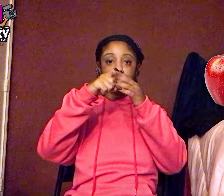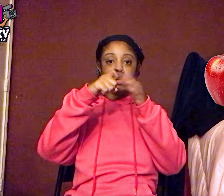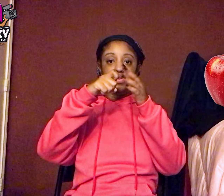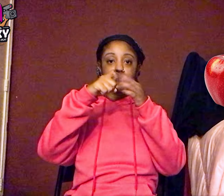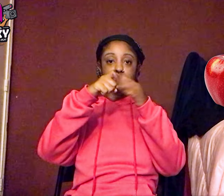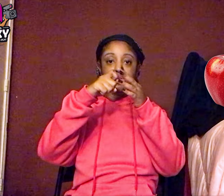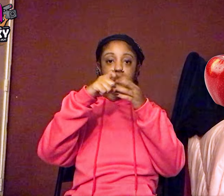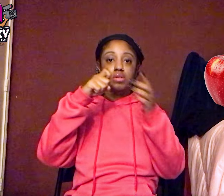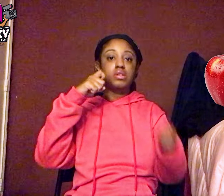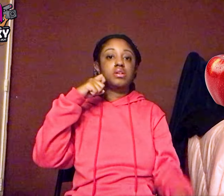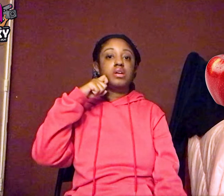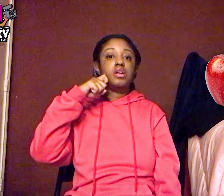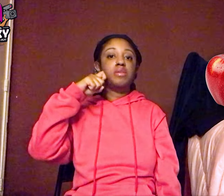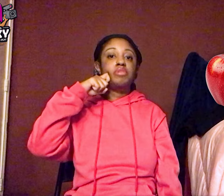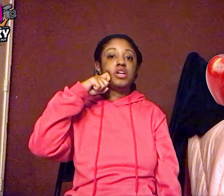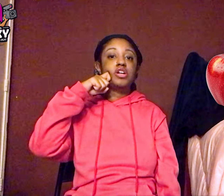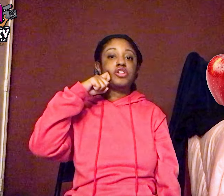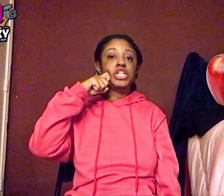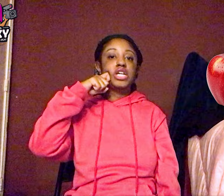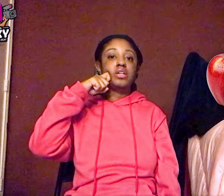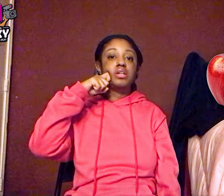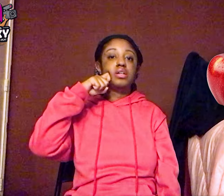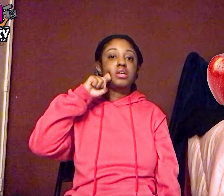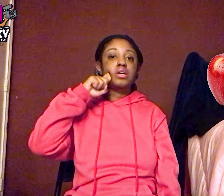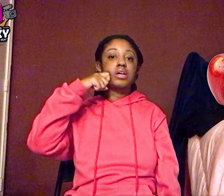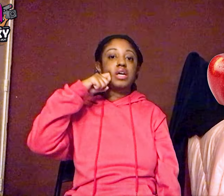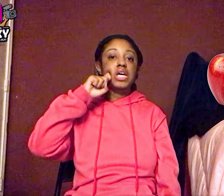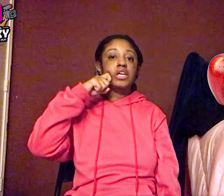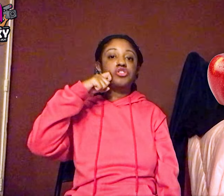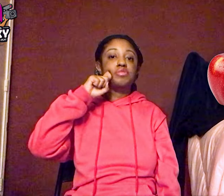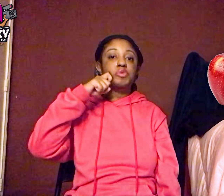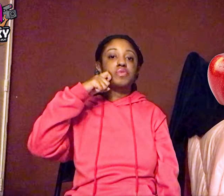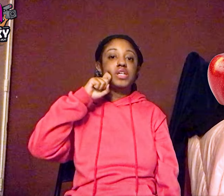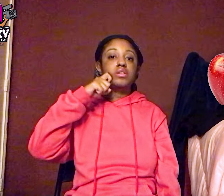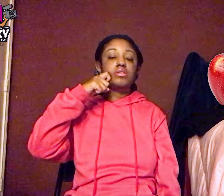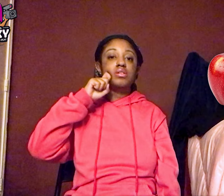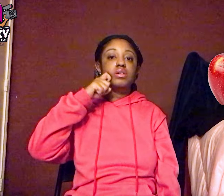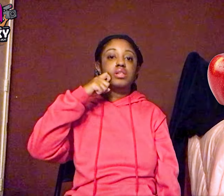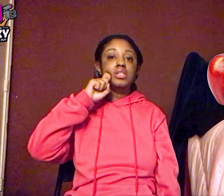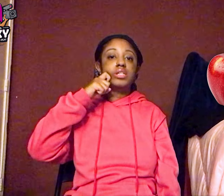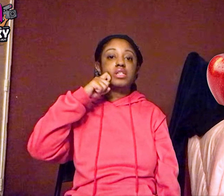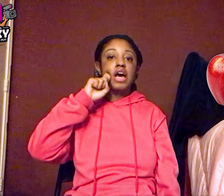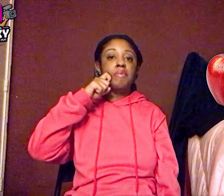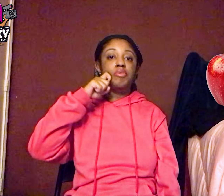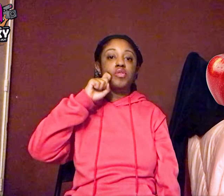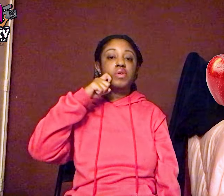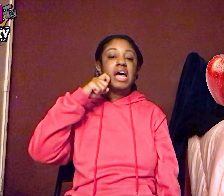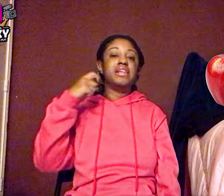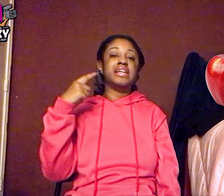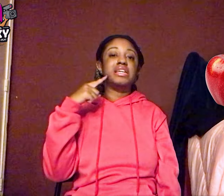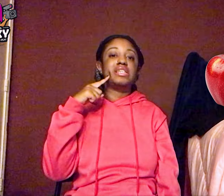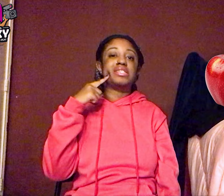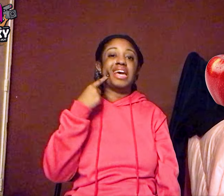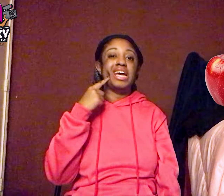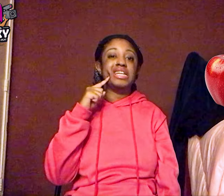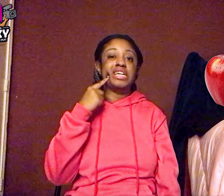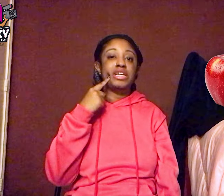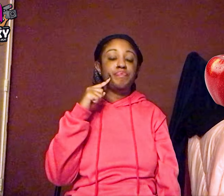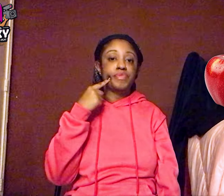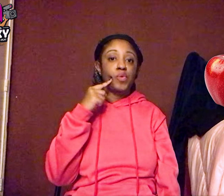knuckle, put it on your cheek, and just move it. This is apple. Like this is candy with